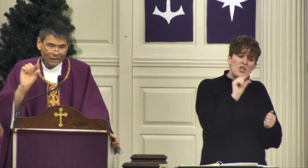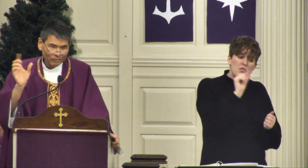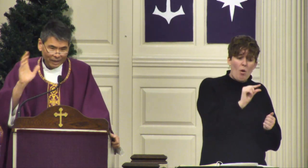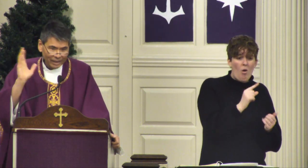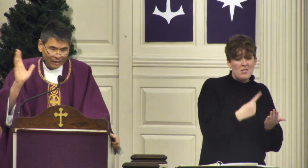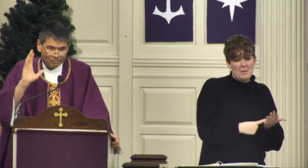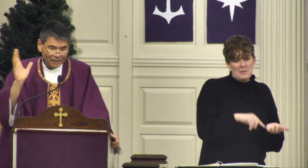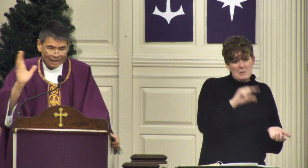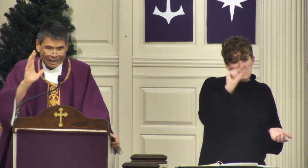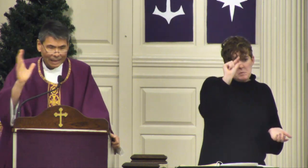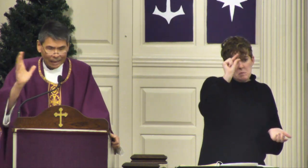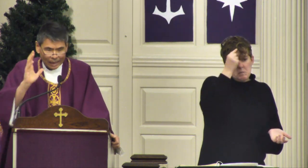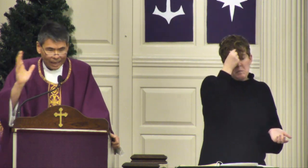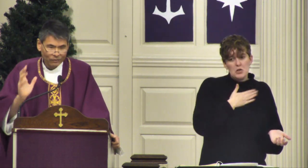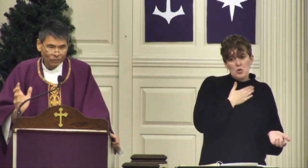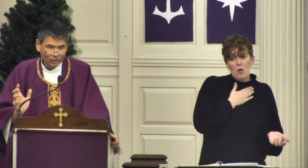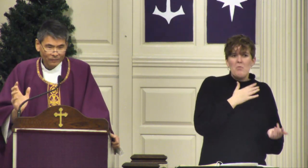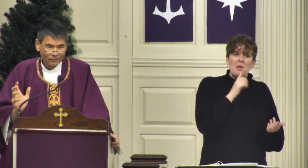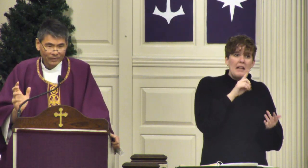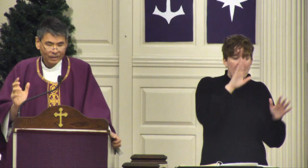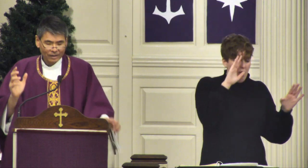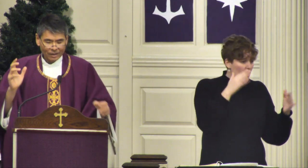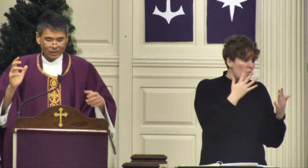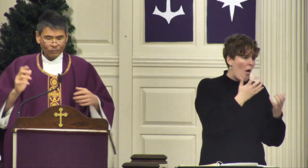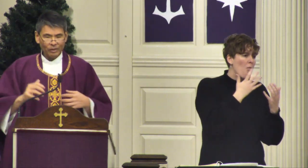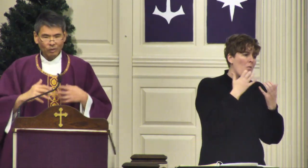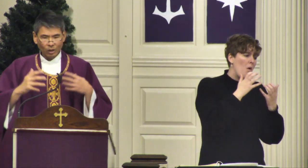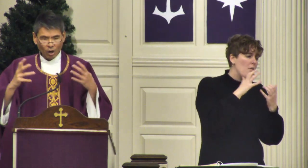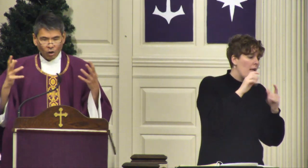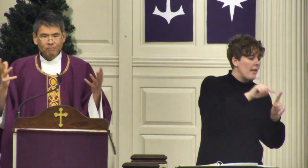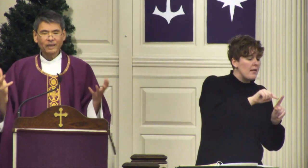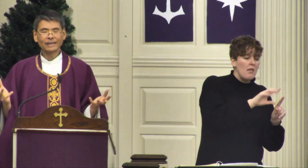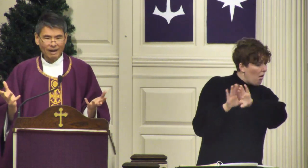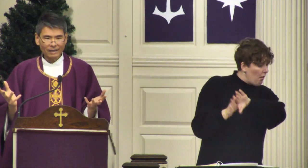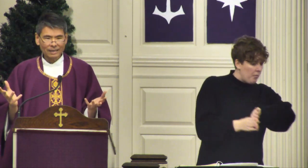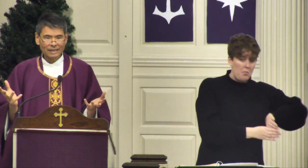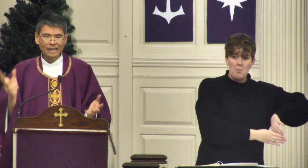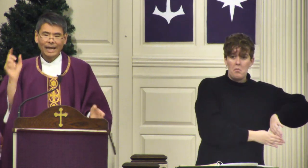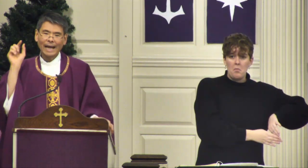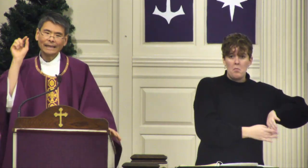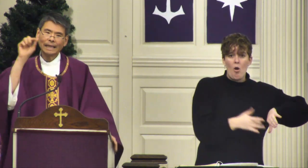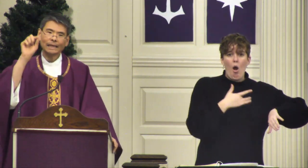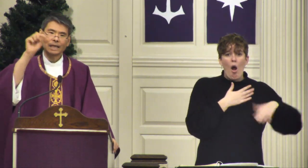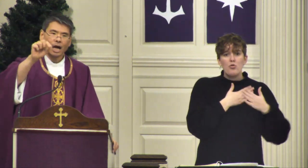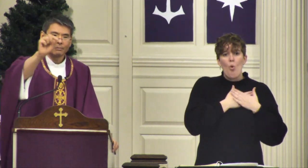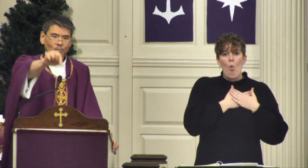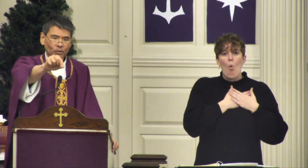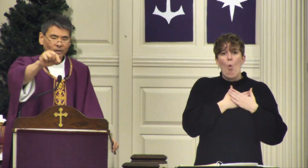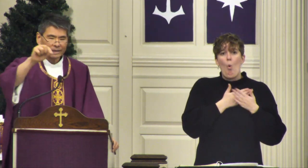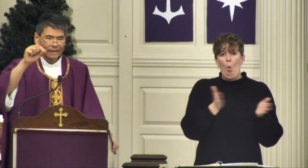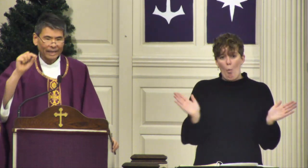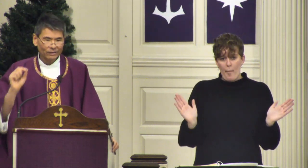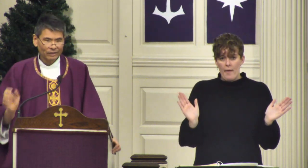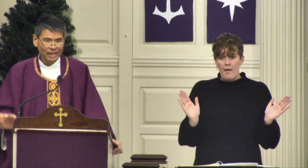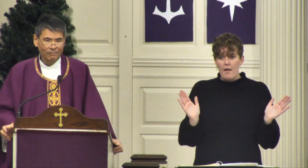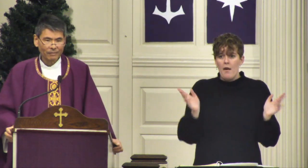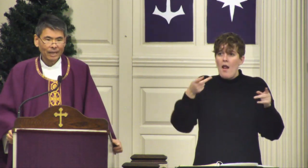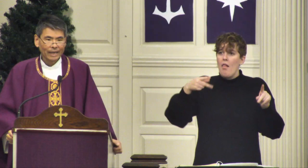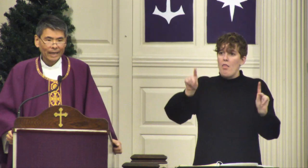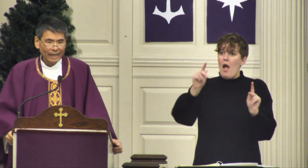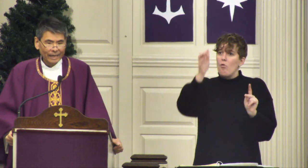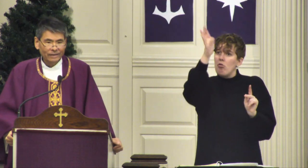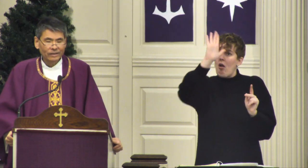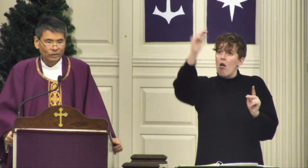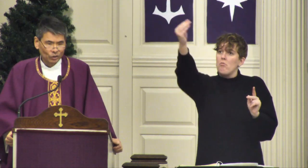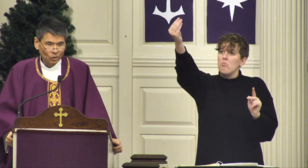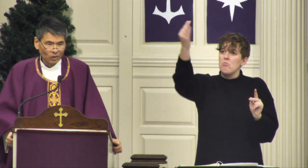we keep clamoring for, we will open our hearts and let God put into them